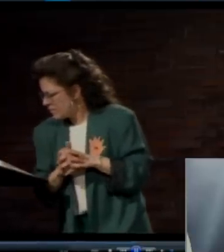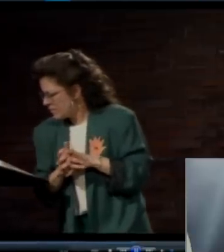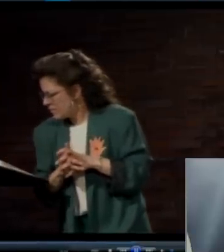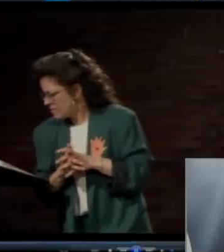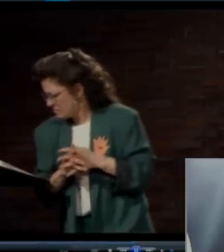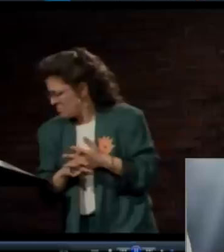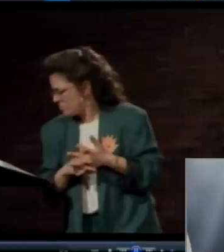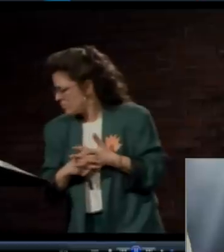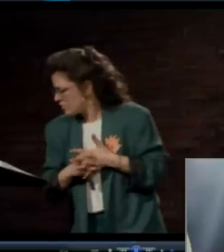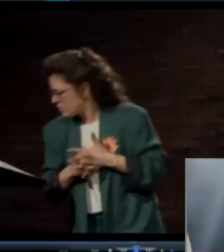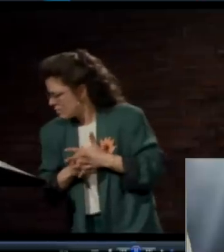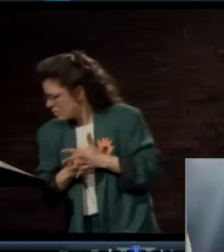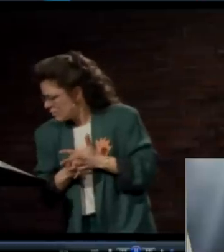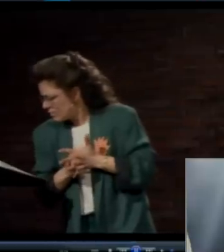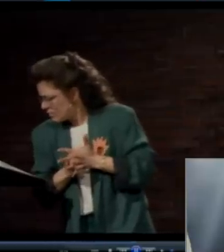it is a big difference.